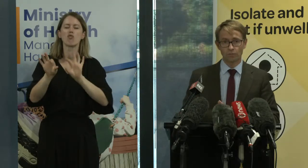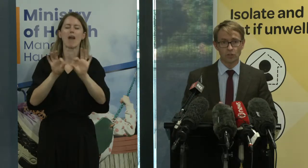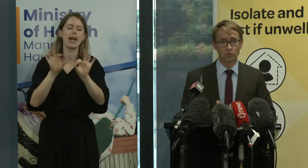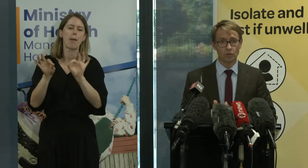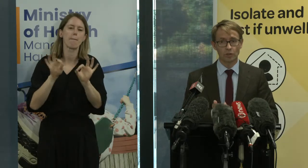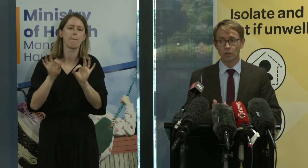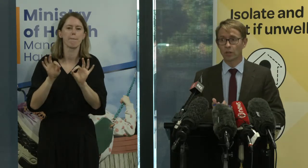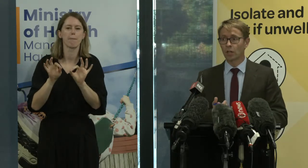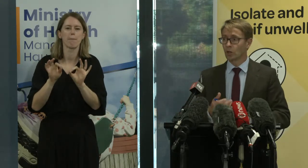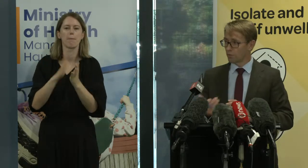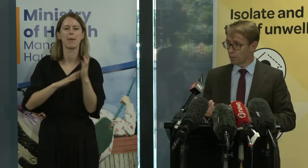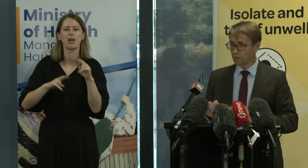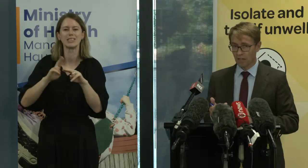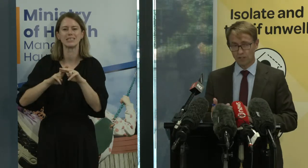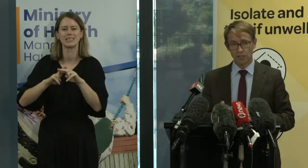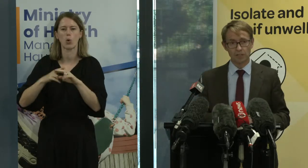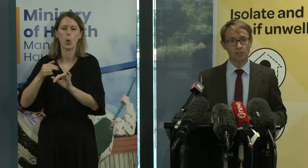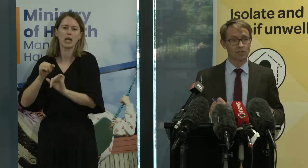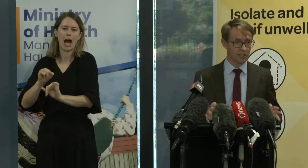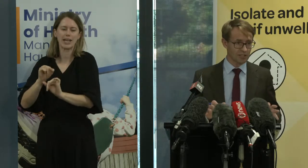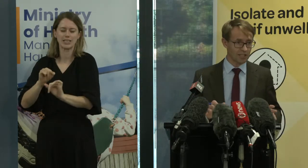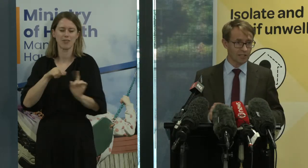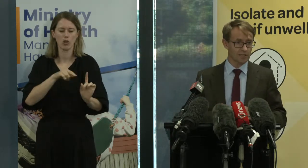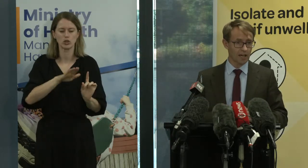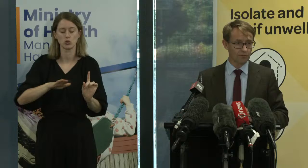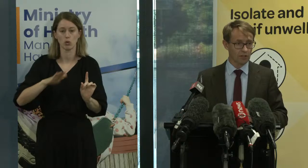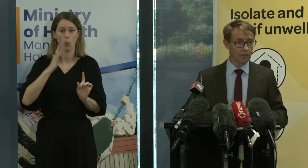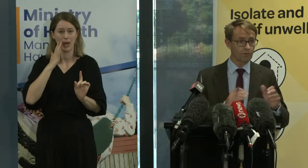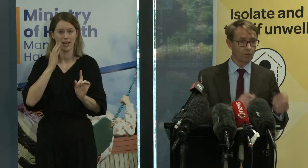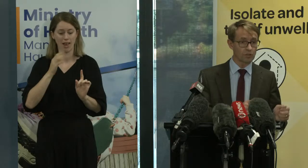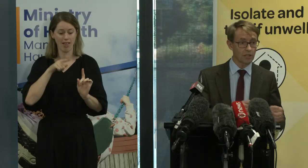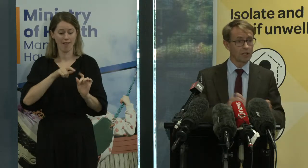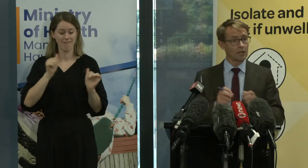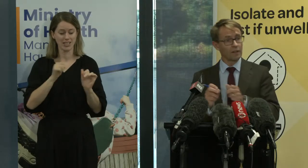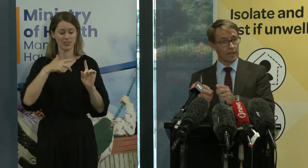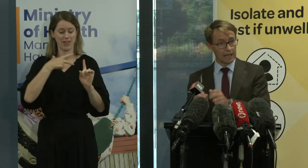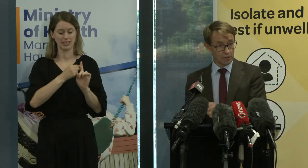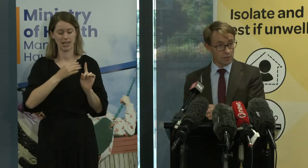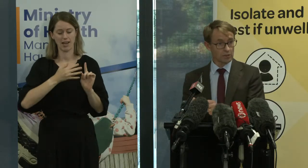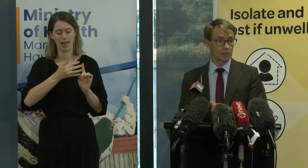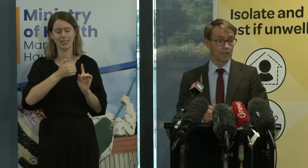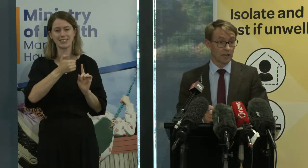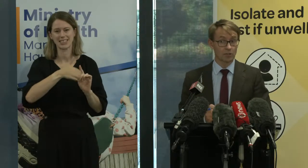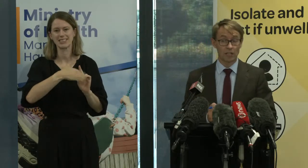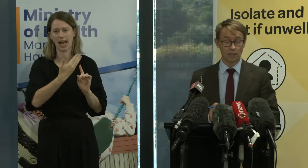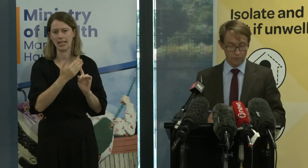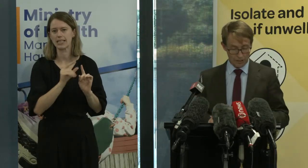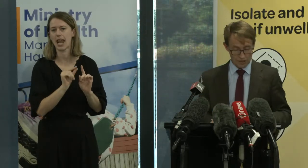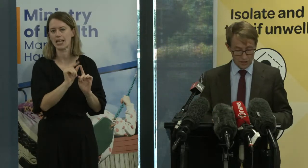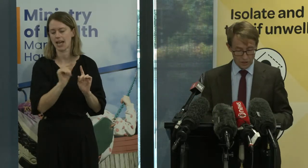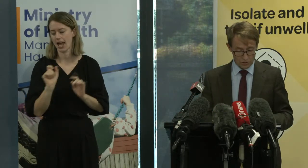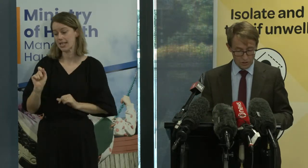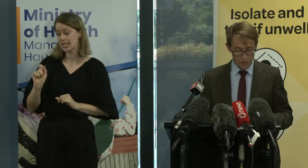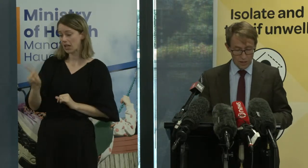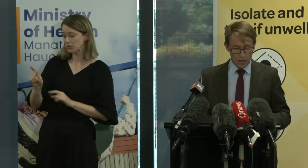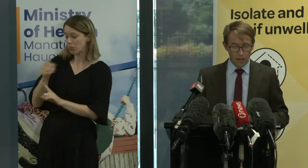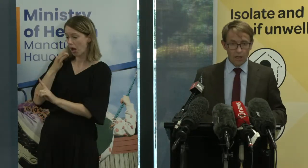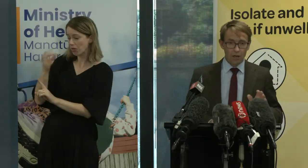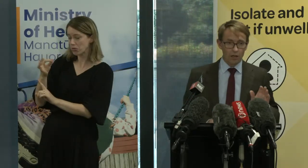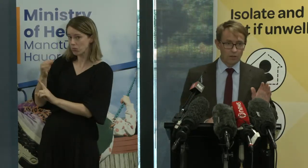guardians of children who have been vaccinated 6 days after their first and now second